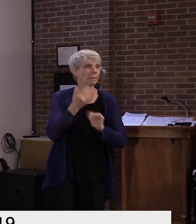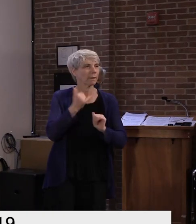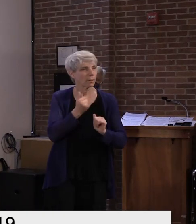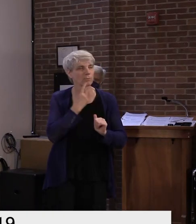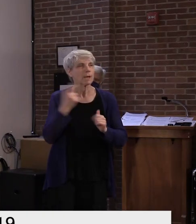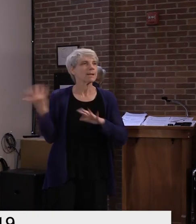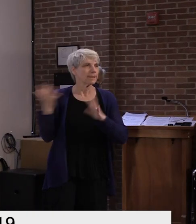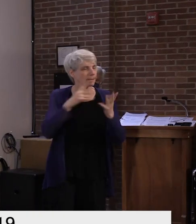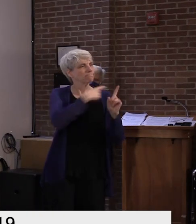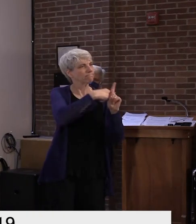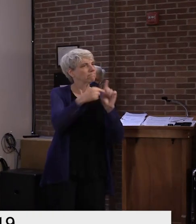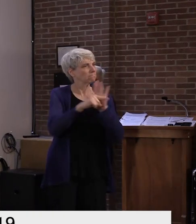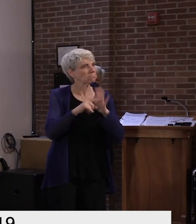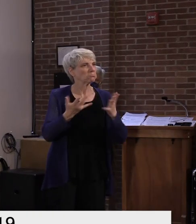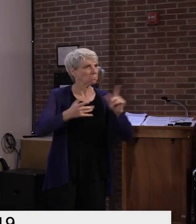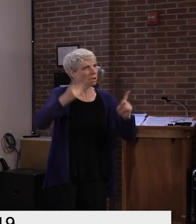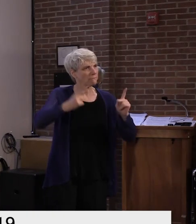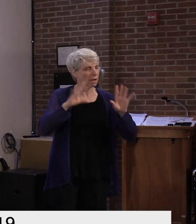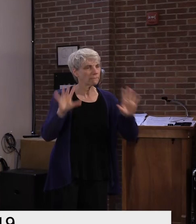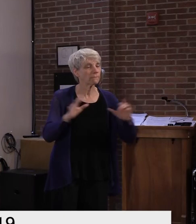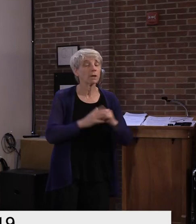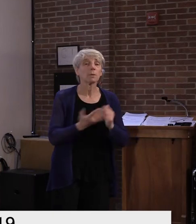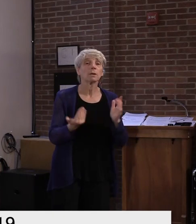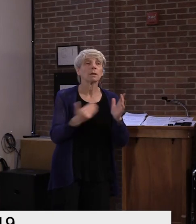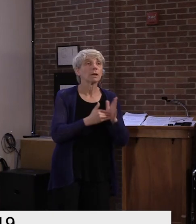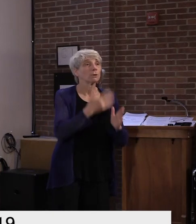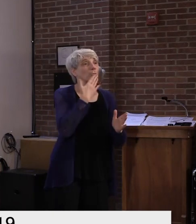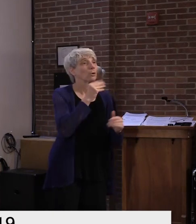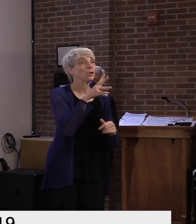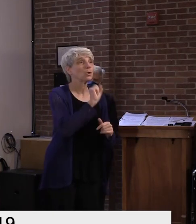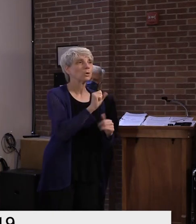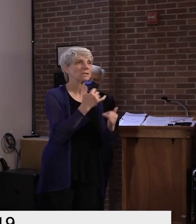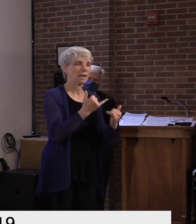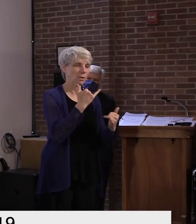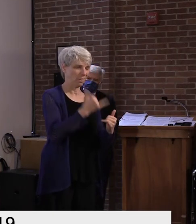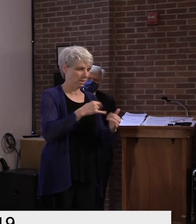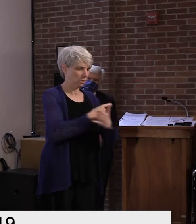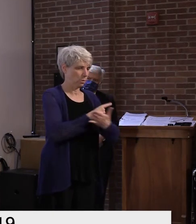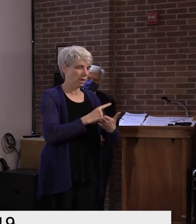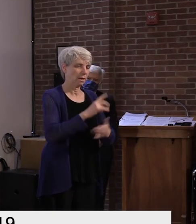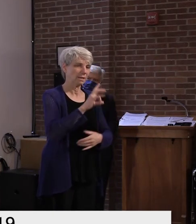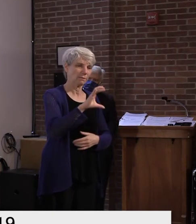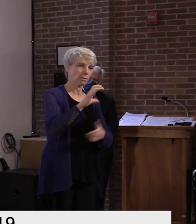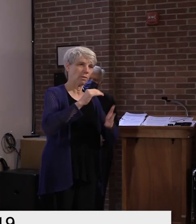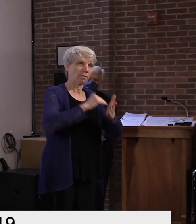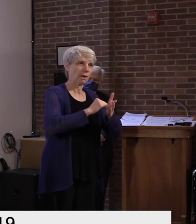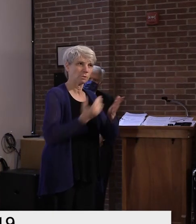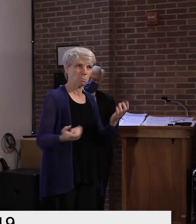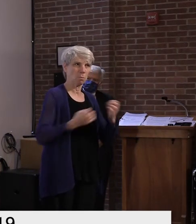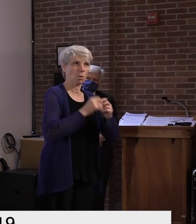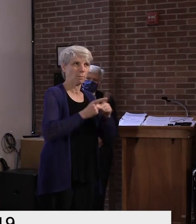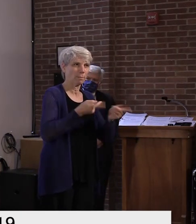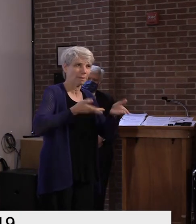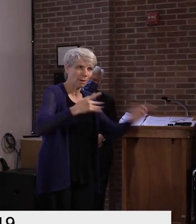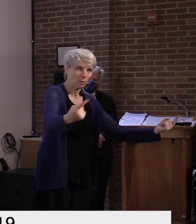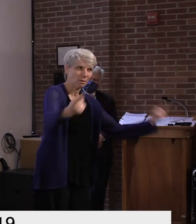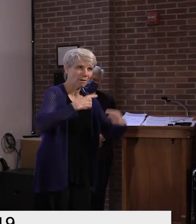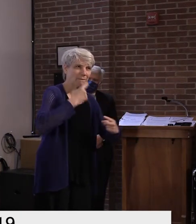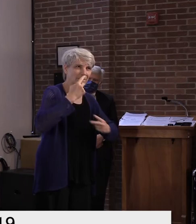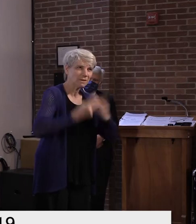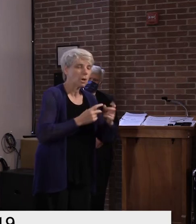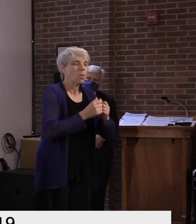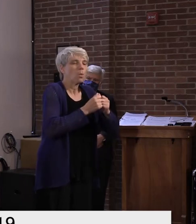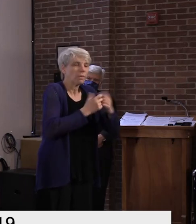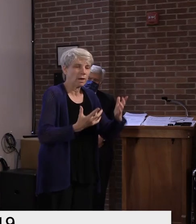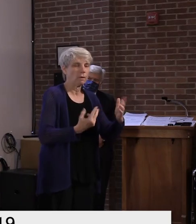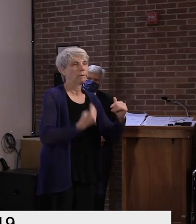said, positive news that another 700,000 individuals can come into Vermont without a quarantine, which